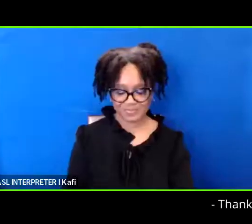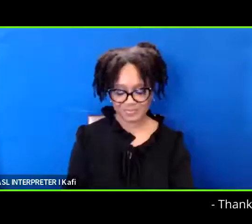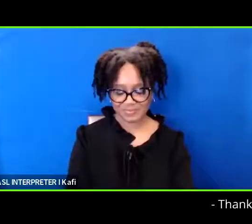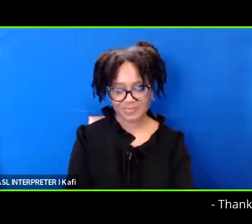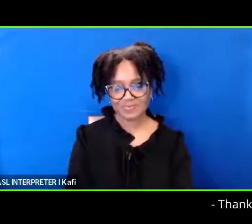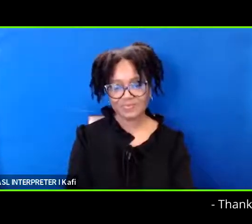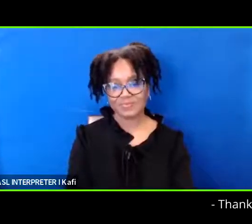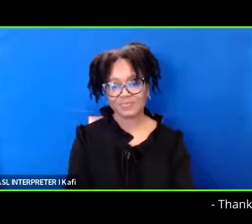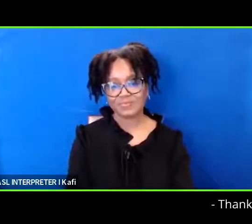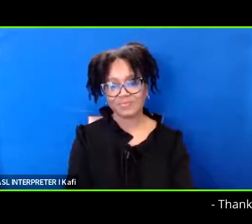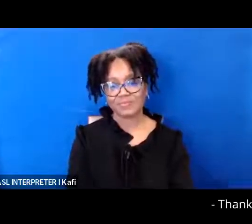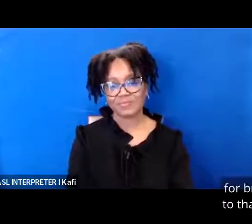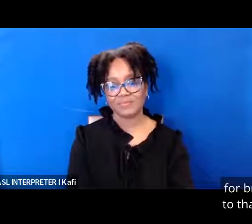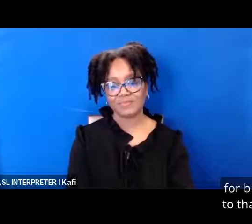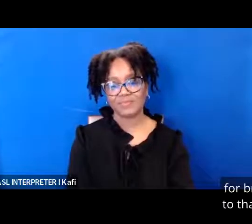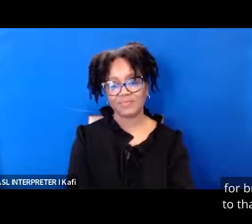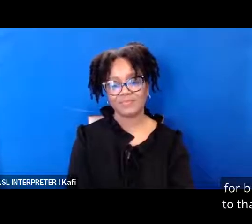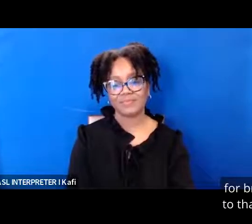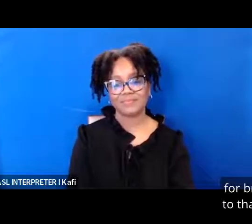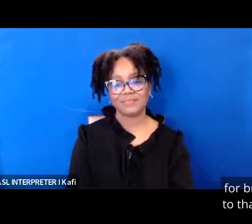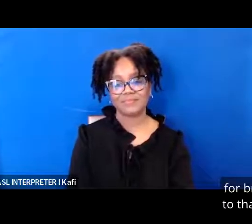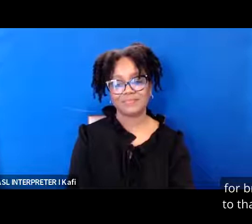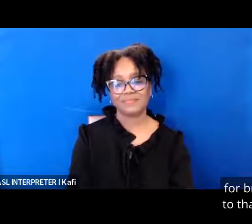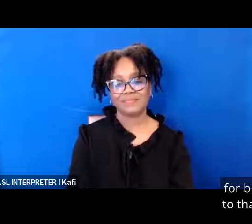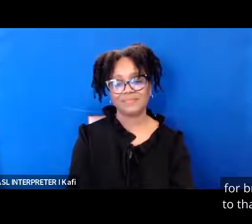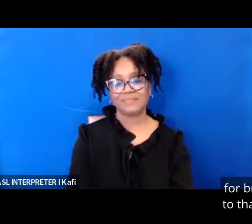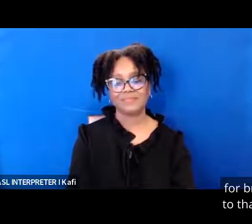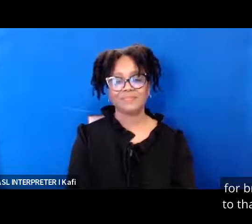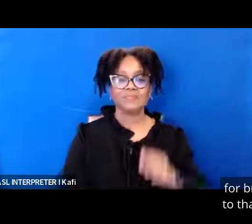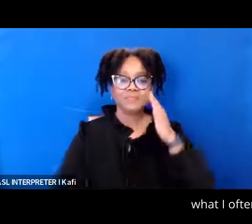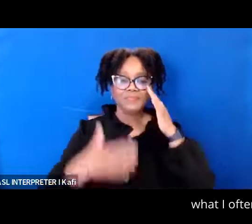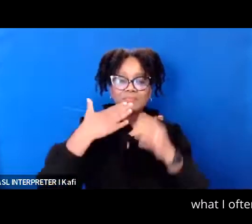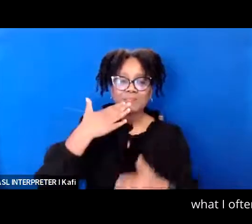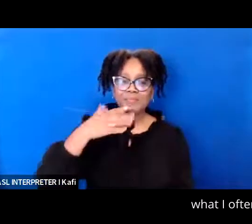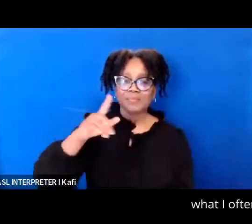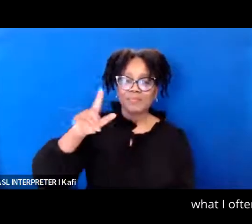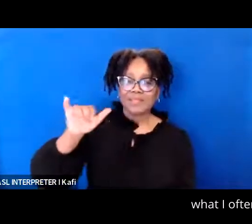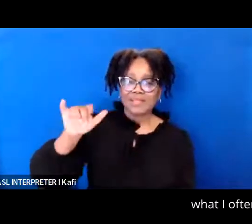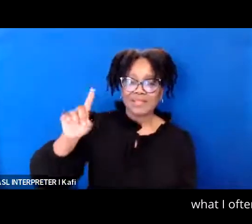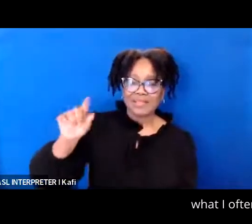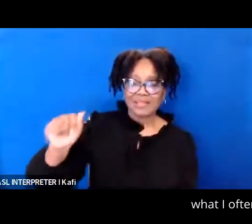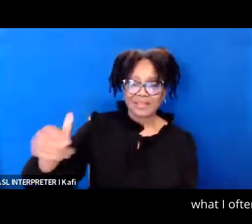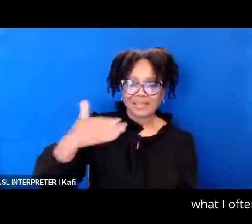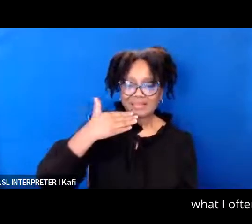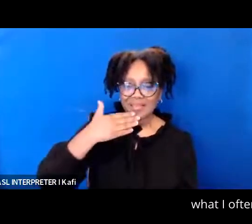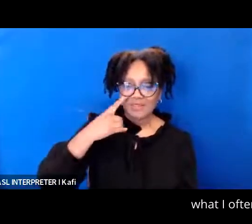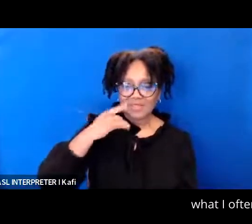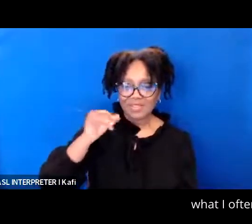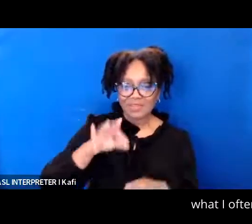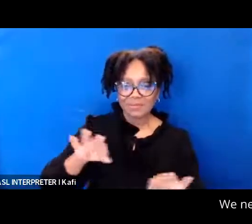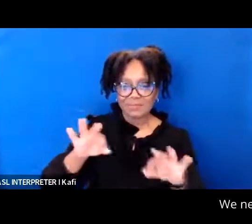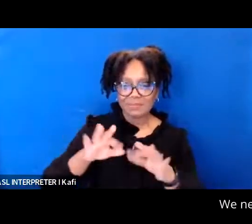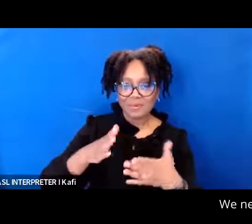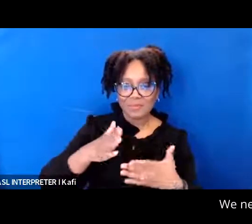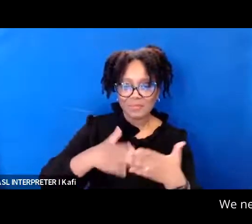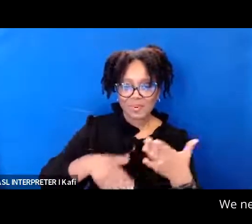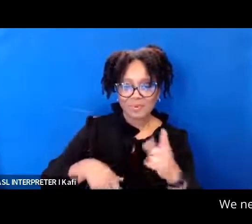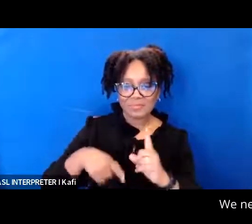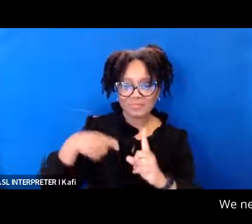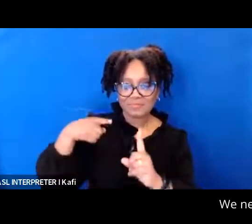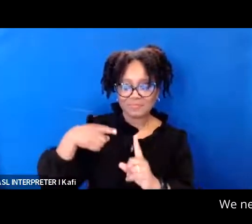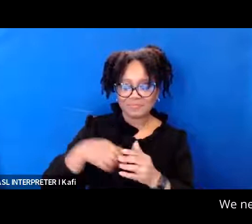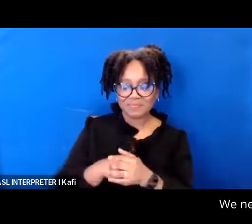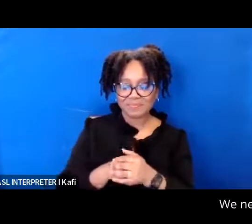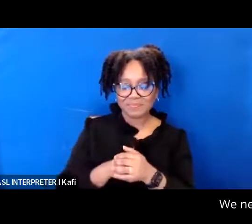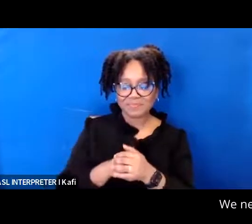thank you so much lydia for bringing awareness to that important point what i often call cosmetic diversity we need